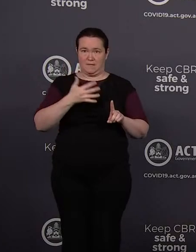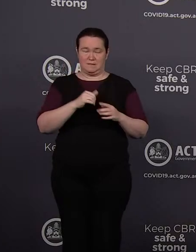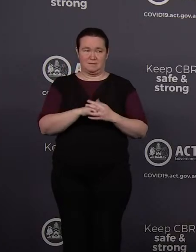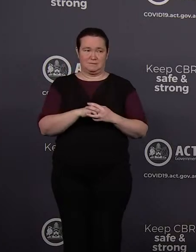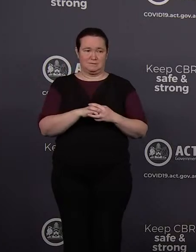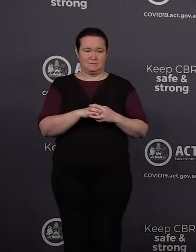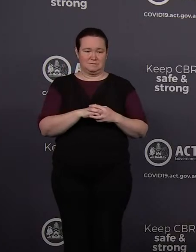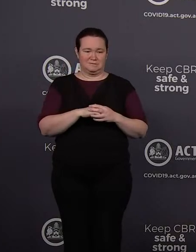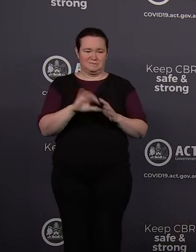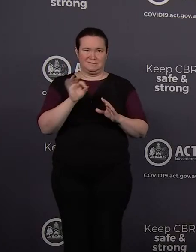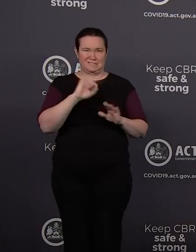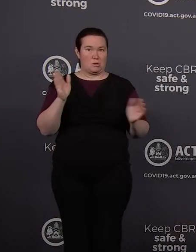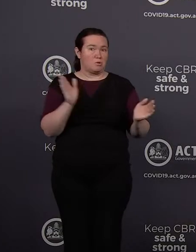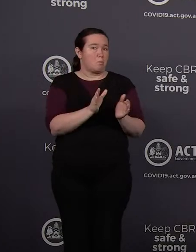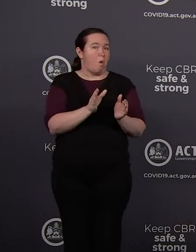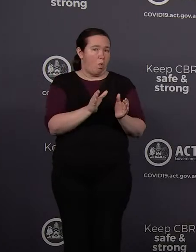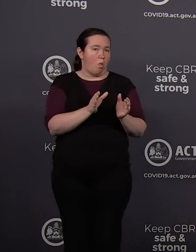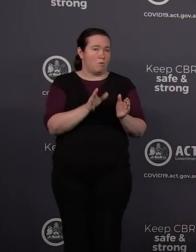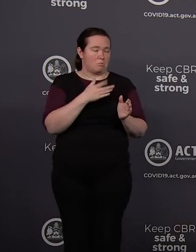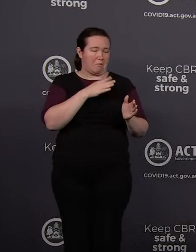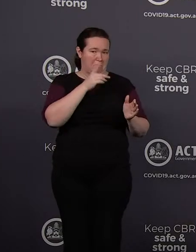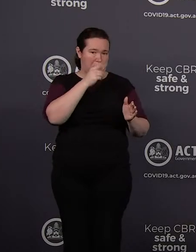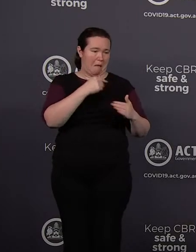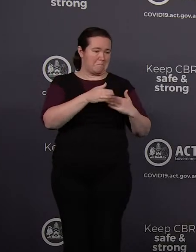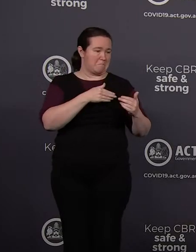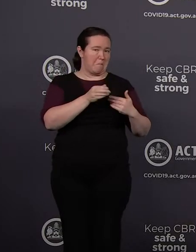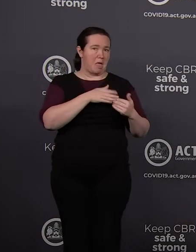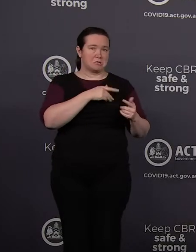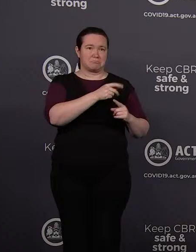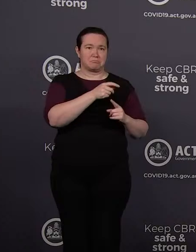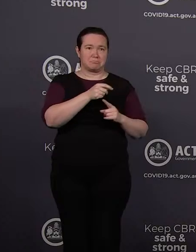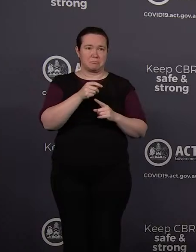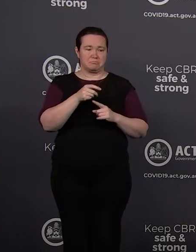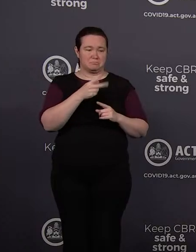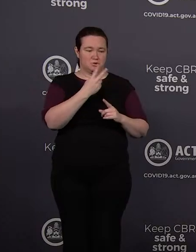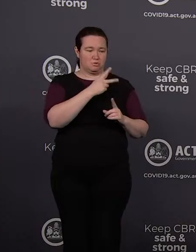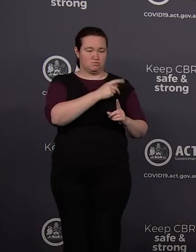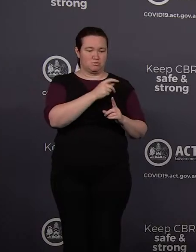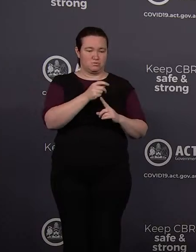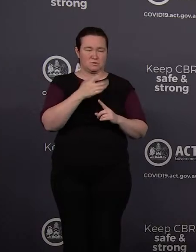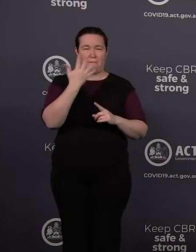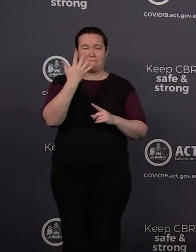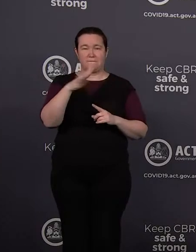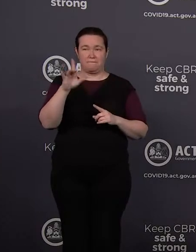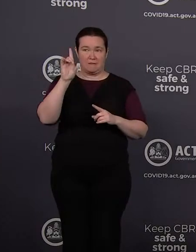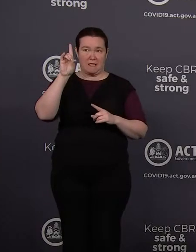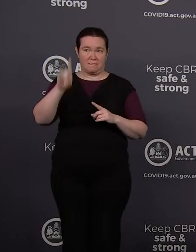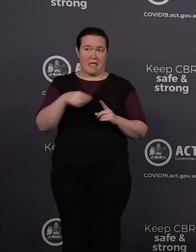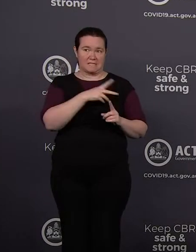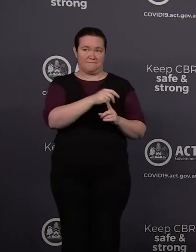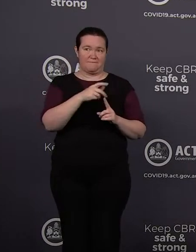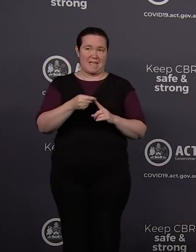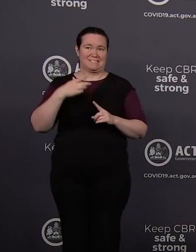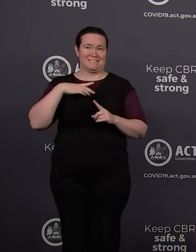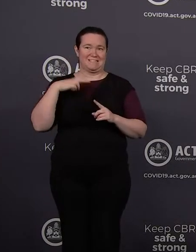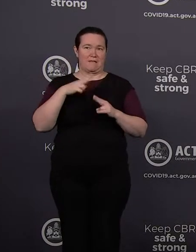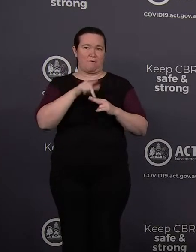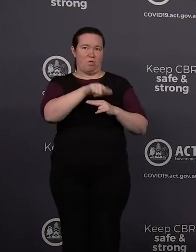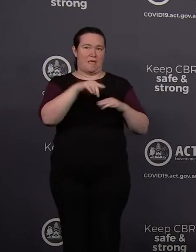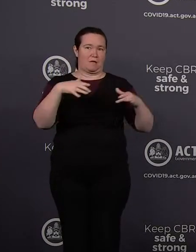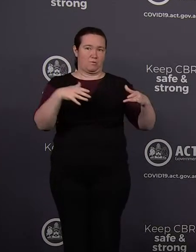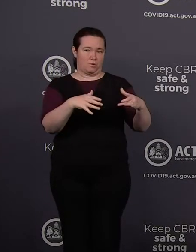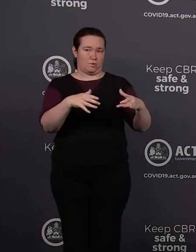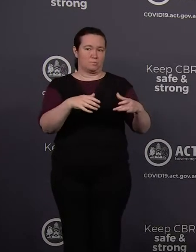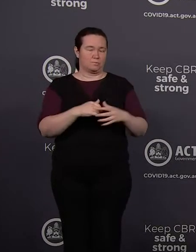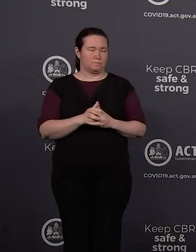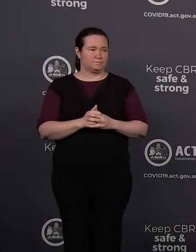a small cohort, but it is a manageable one. 2 doses, that's 50,000 we would need. And as you've kind of flagged up